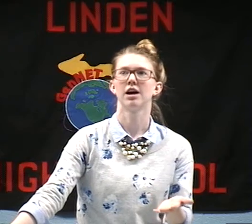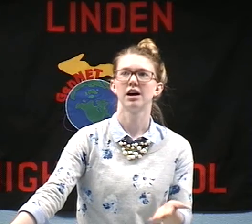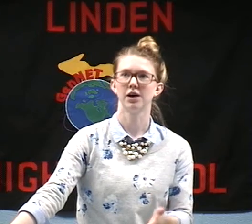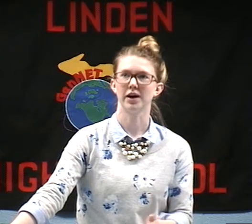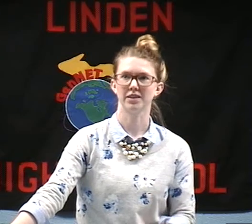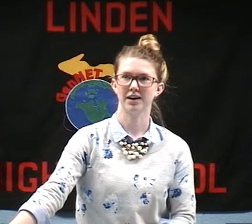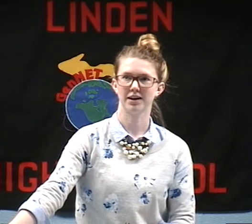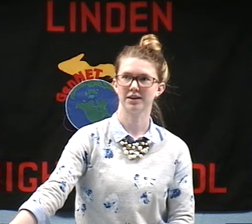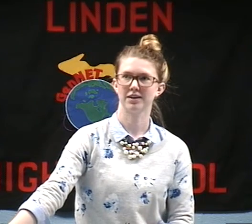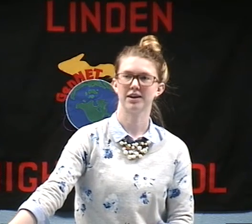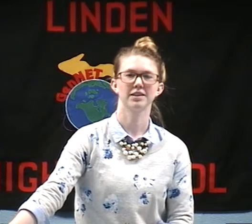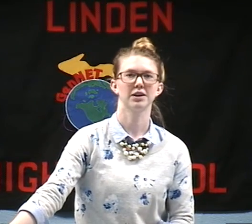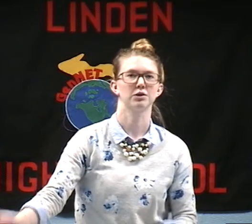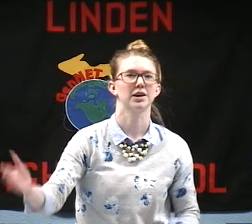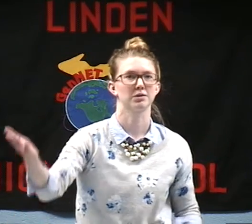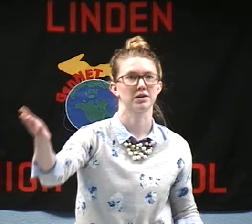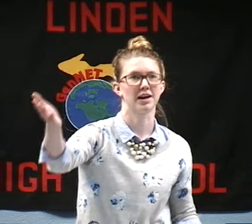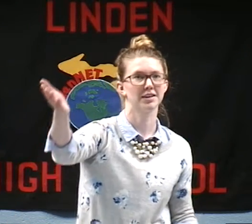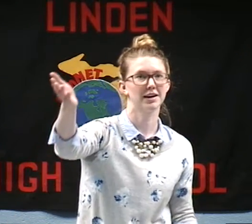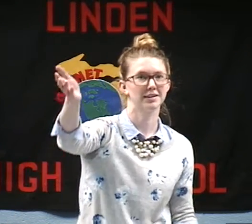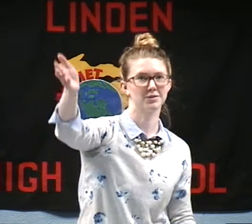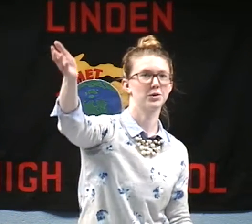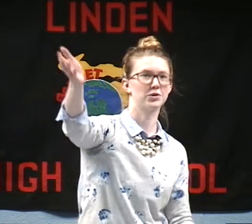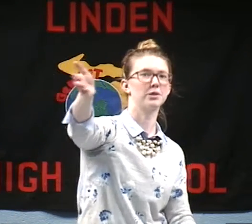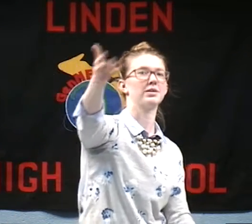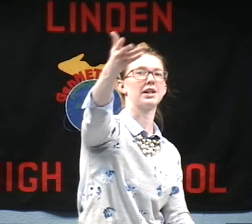Oh, I thought you guys were. I thought Swartz Creek was yelling.